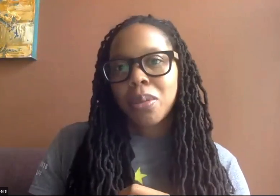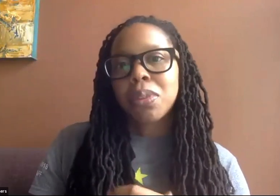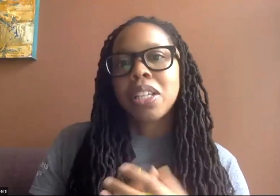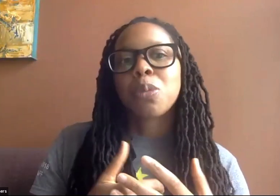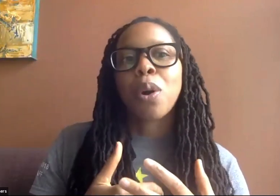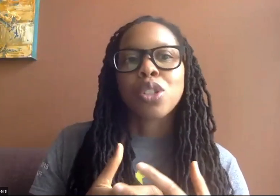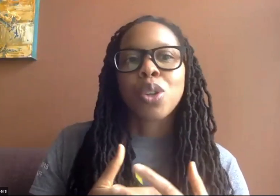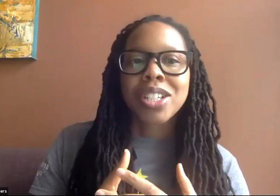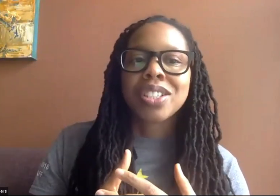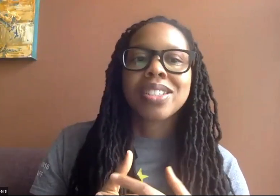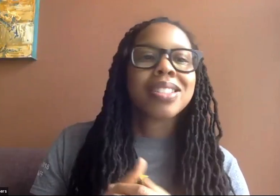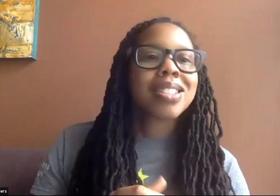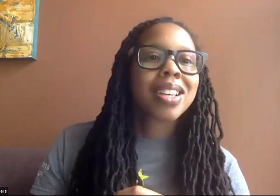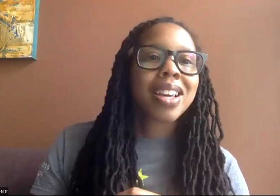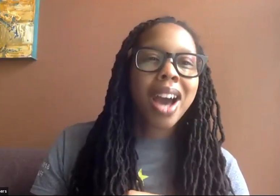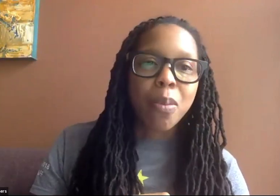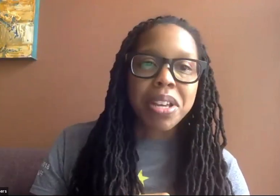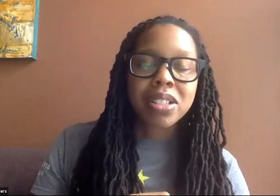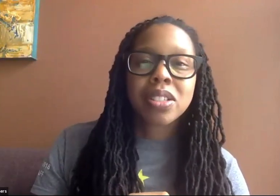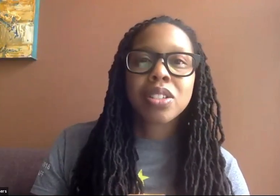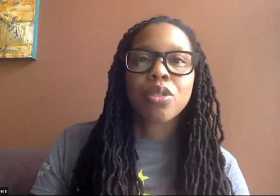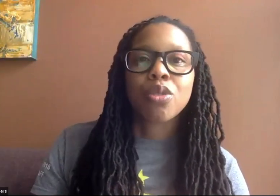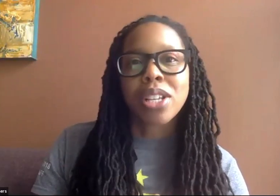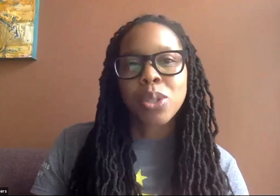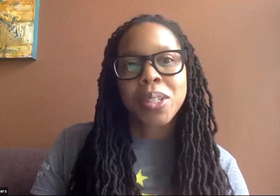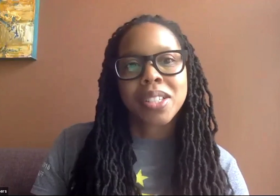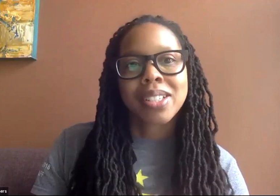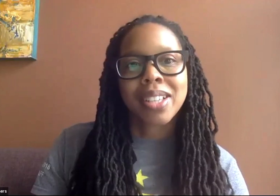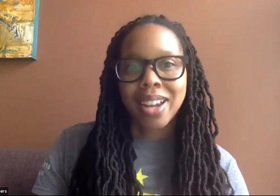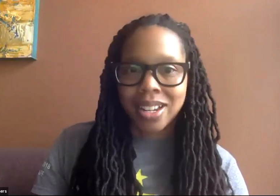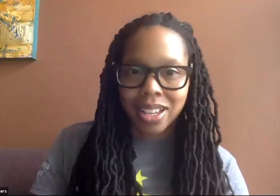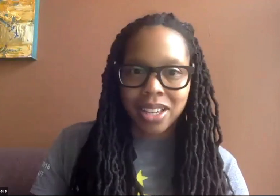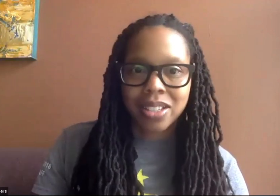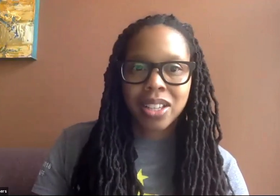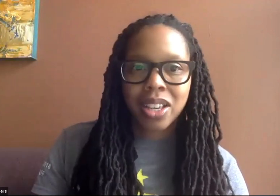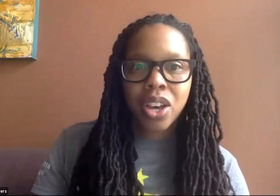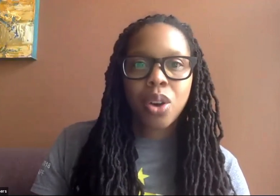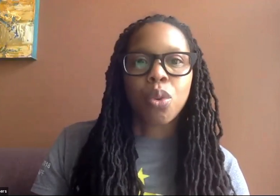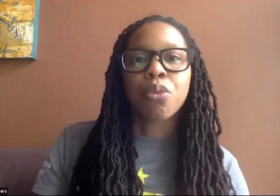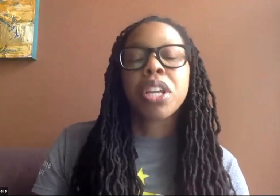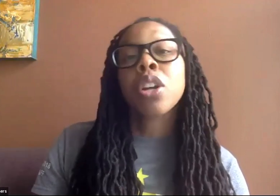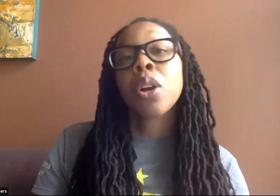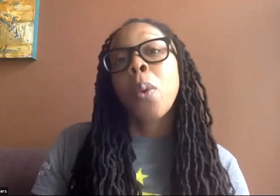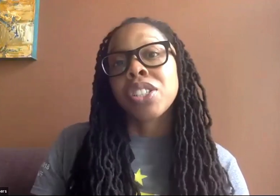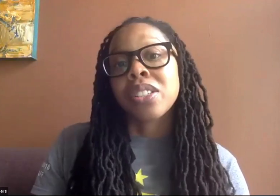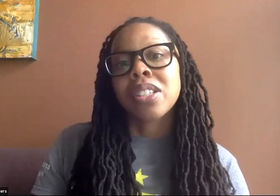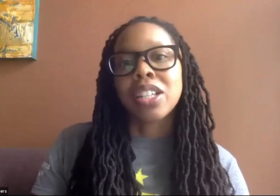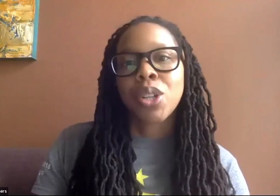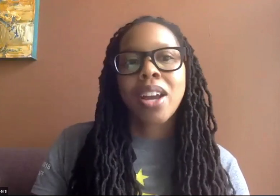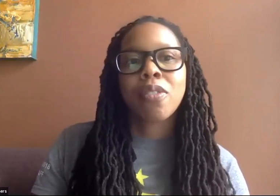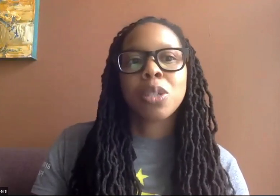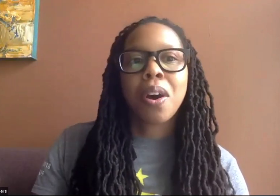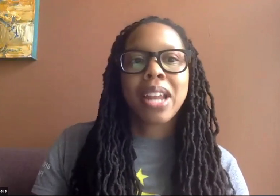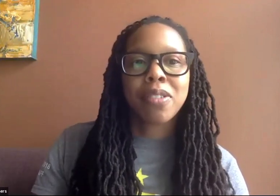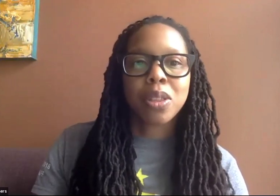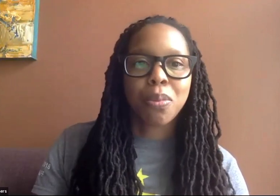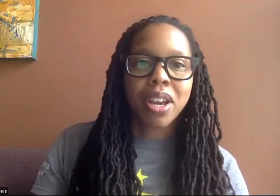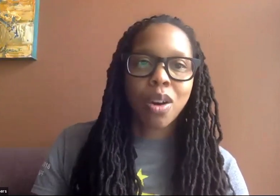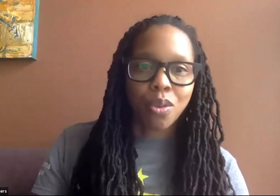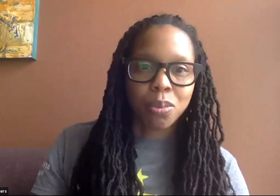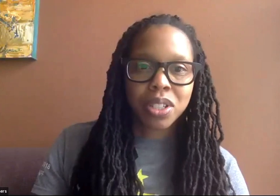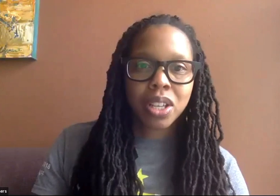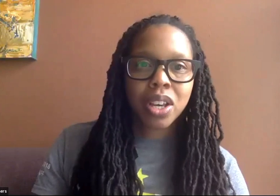box. Please post questions, comments, resources, and ideas. We'll read your questions and try to respond after